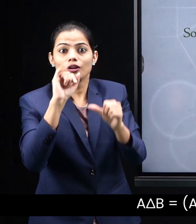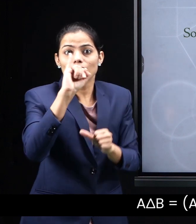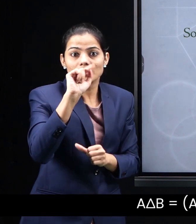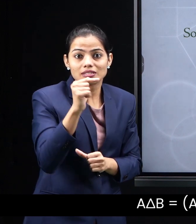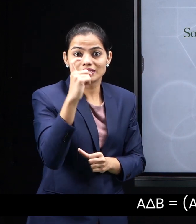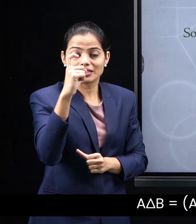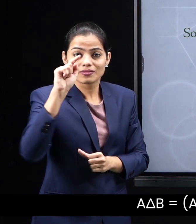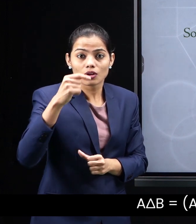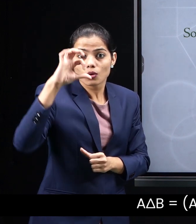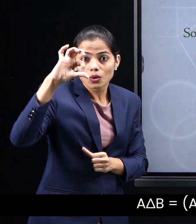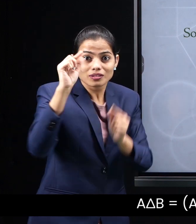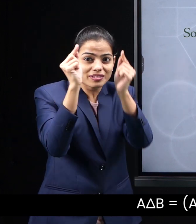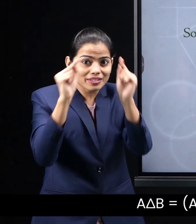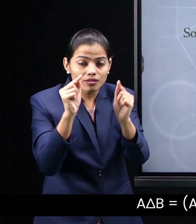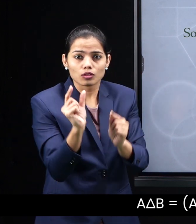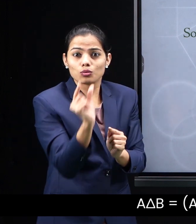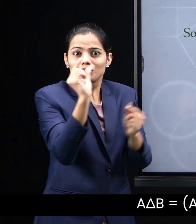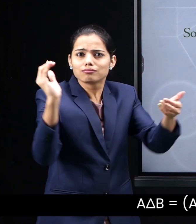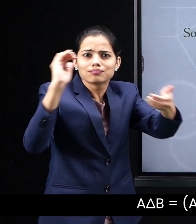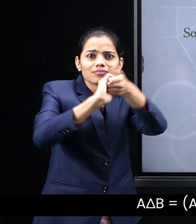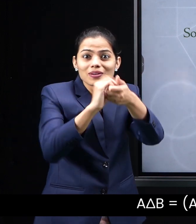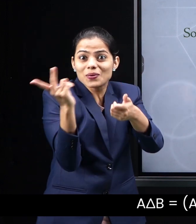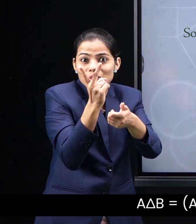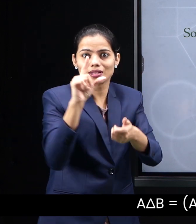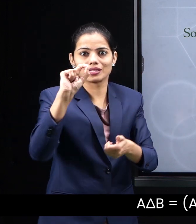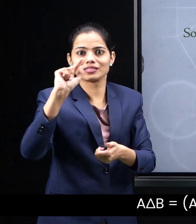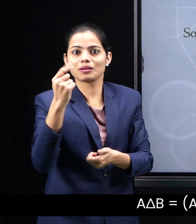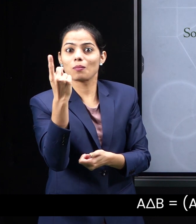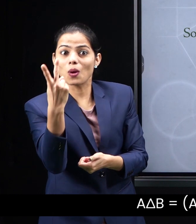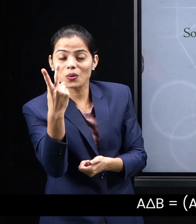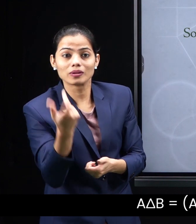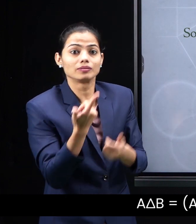is equal to 6, 7, 9 union 10, 12.